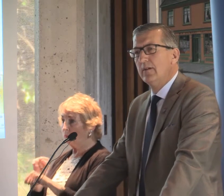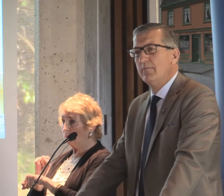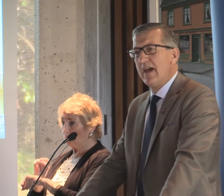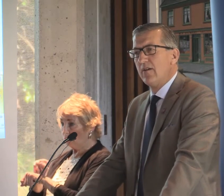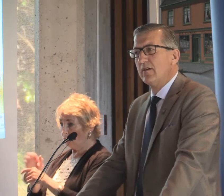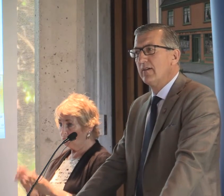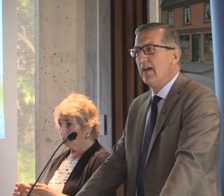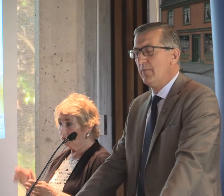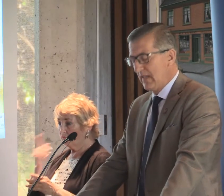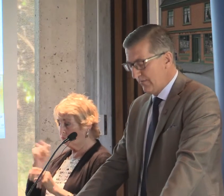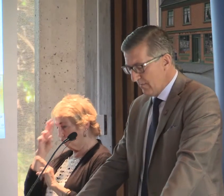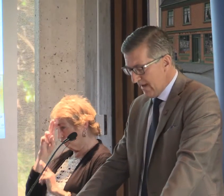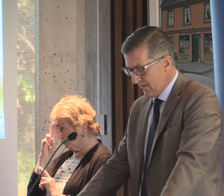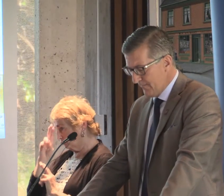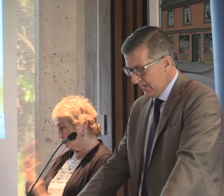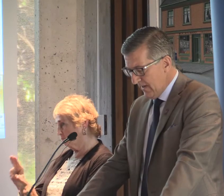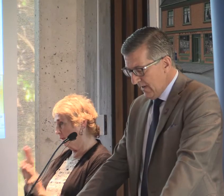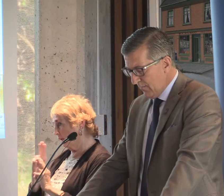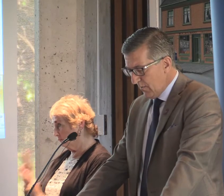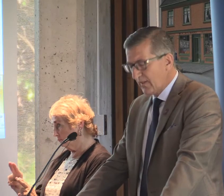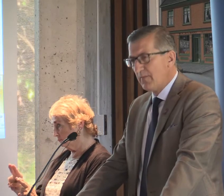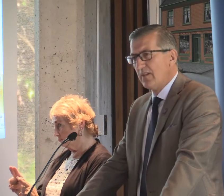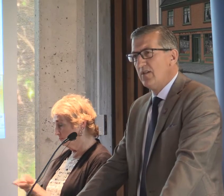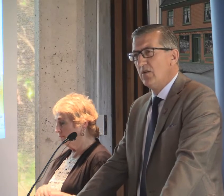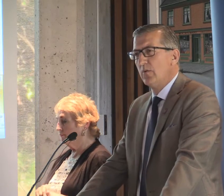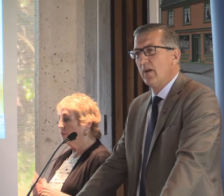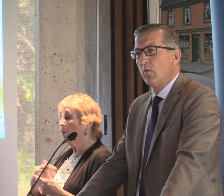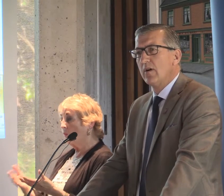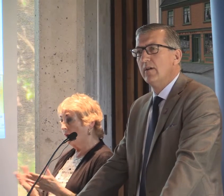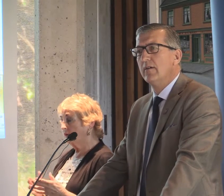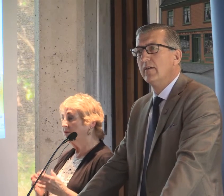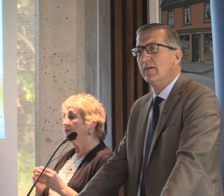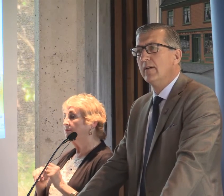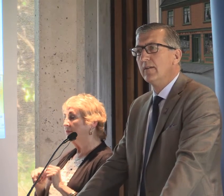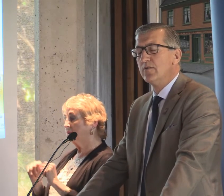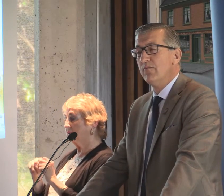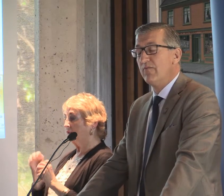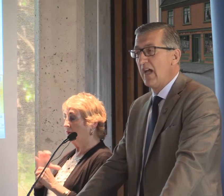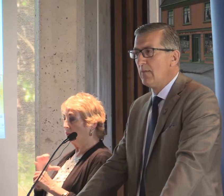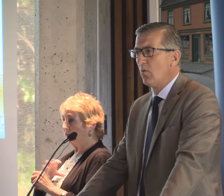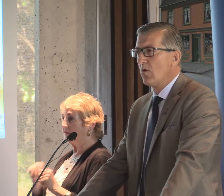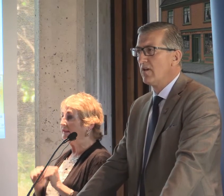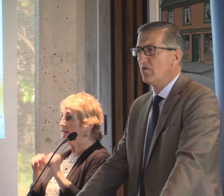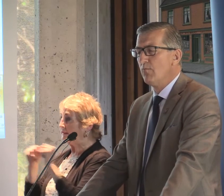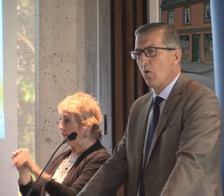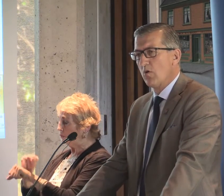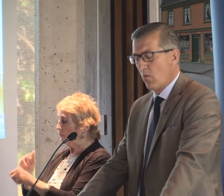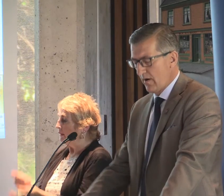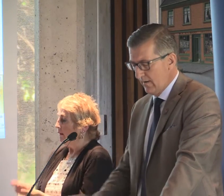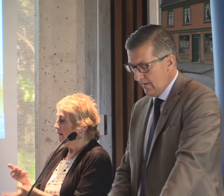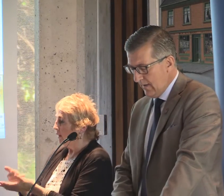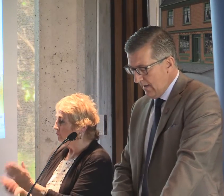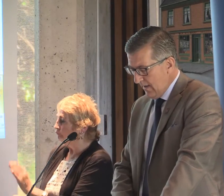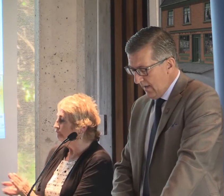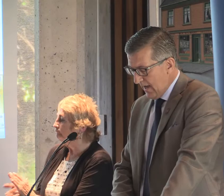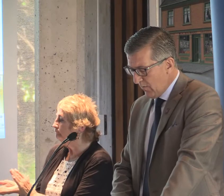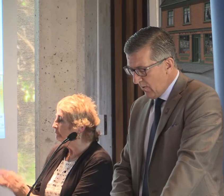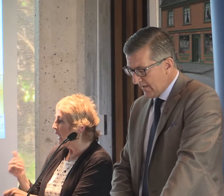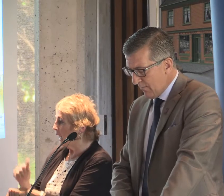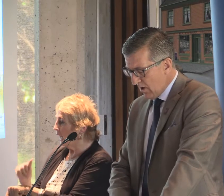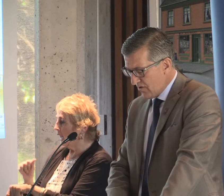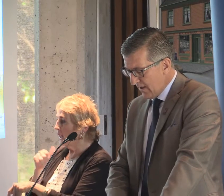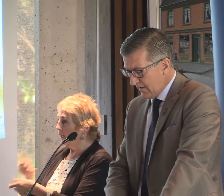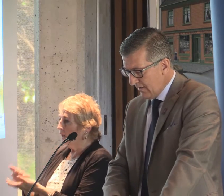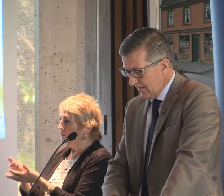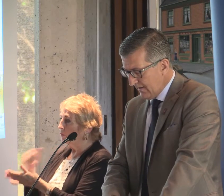respectful manner and a meaningful manner. And we want them to continue in that work. It's valuable work, it's important work, and we